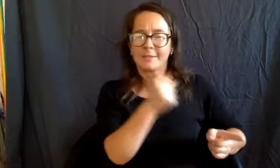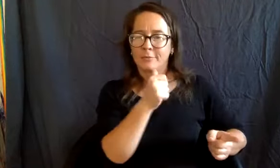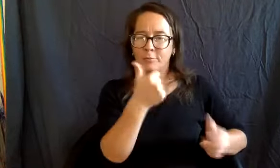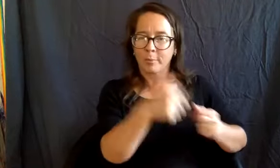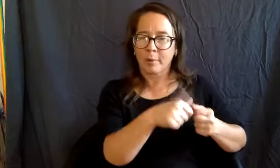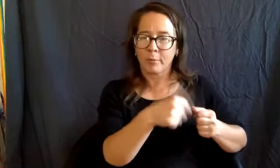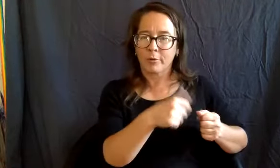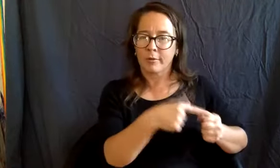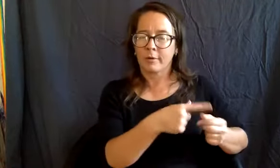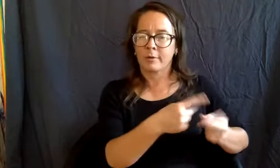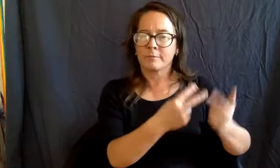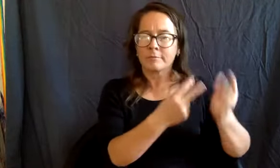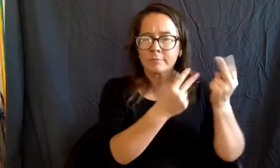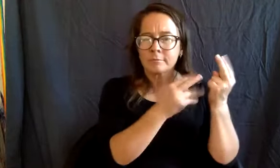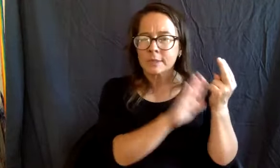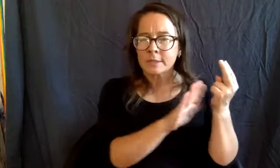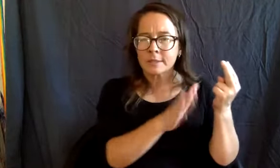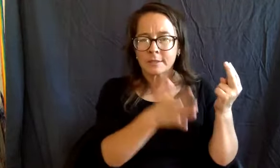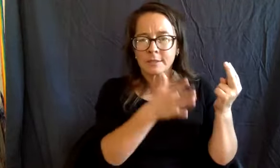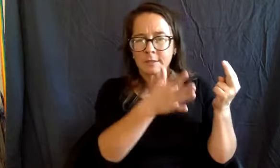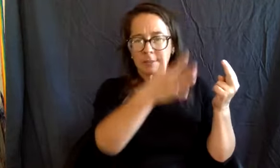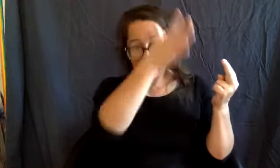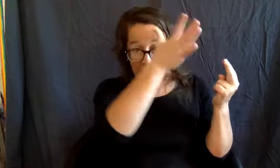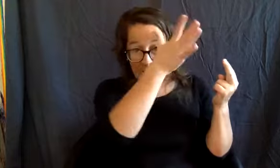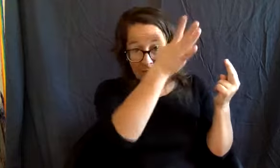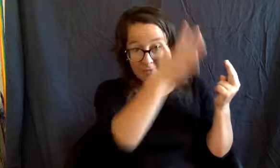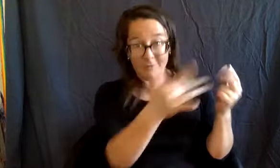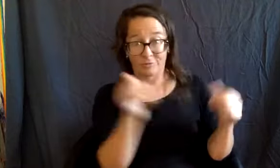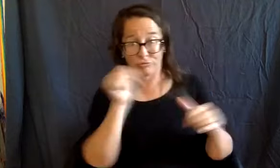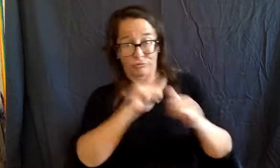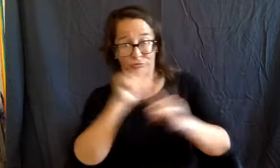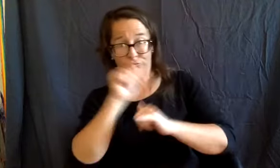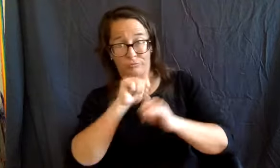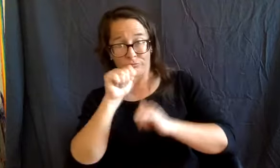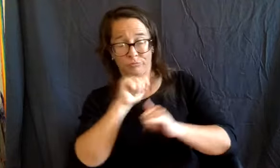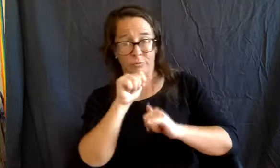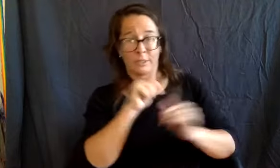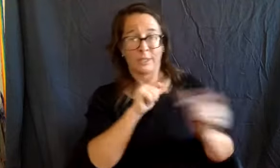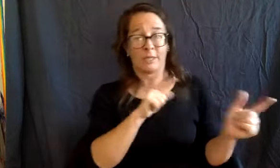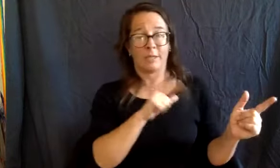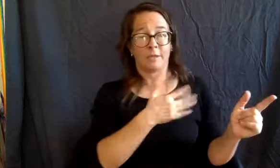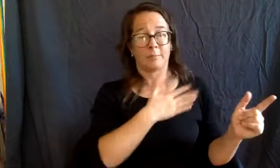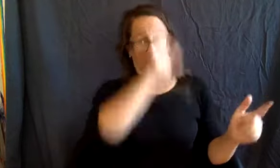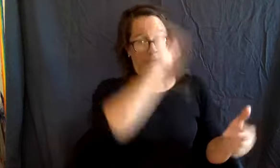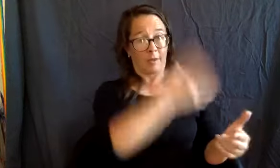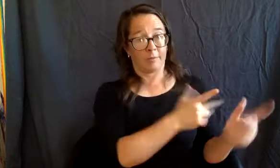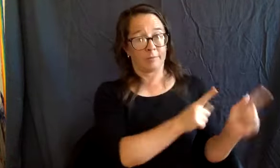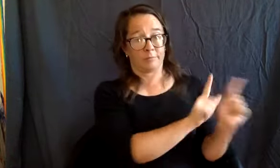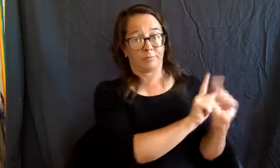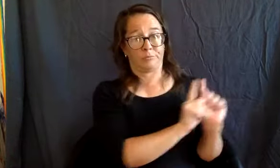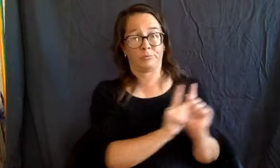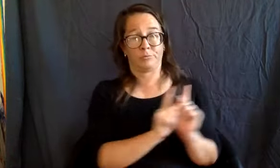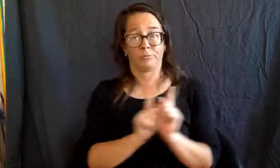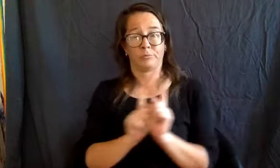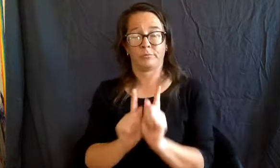can really literally go either way here. And so, but when it was Earl, I was so totally